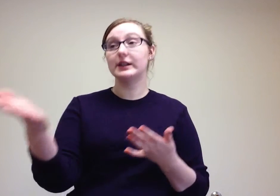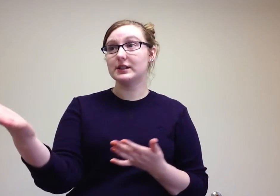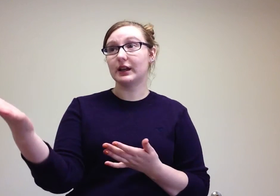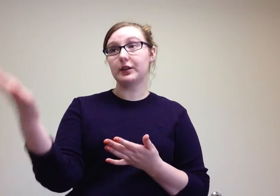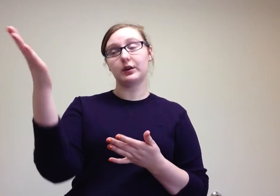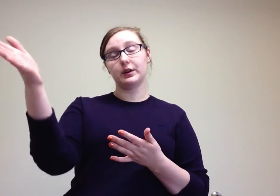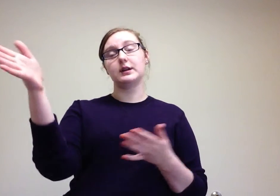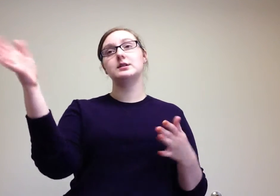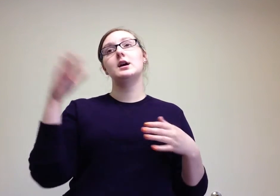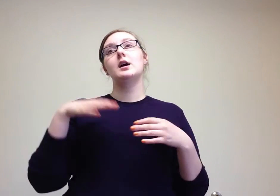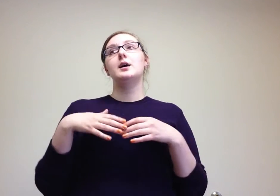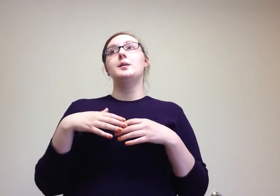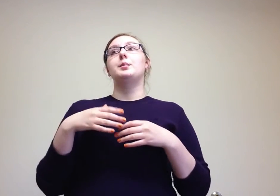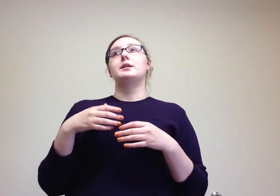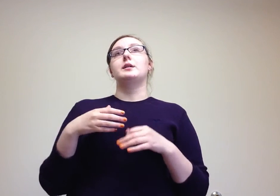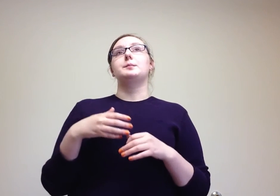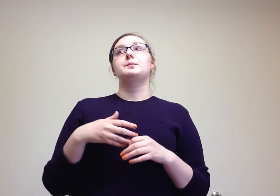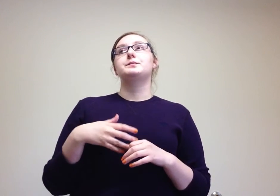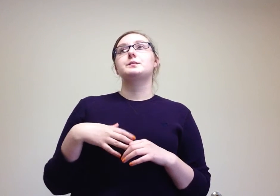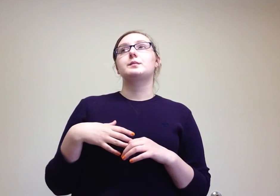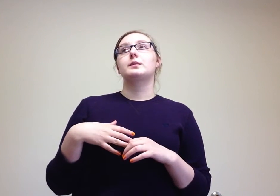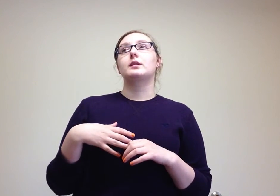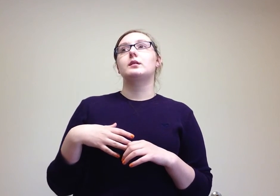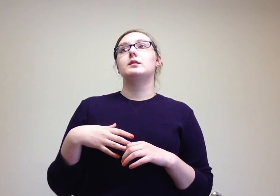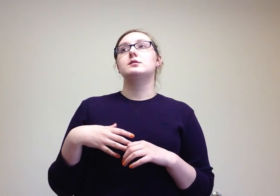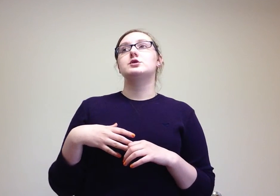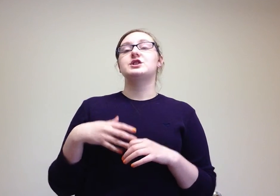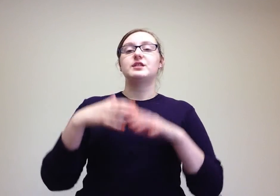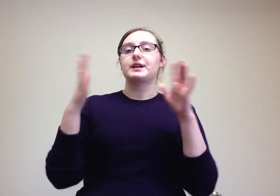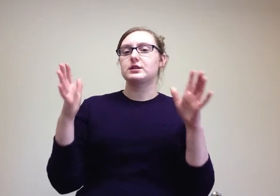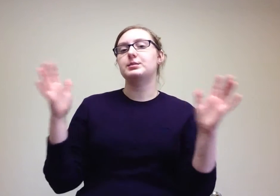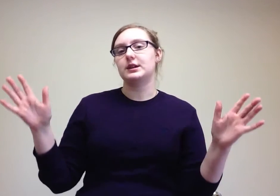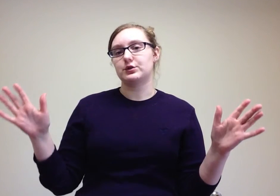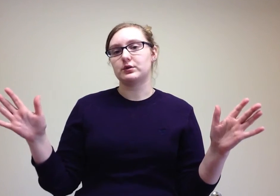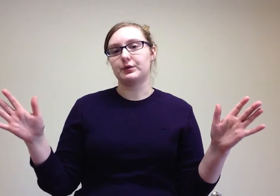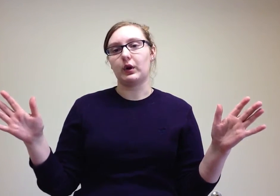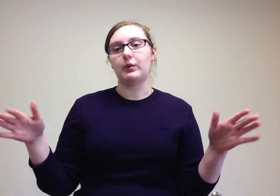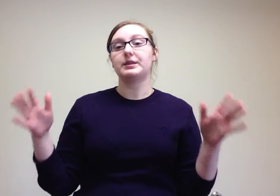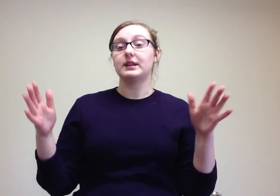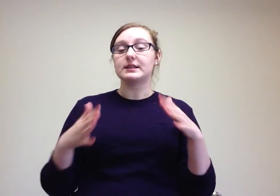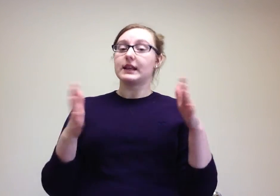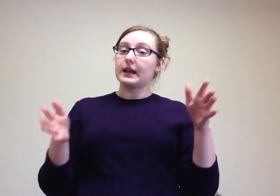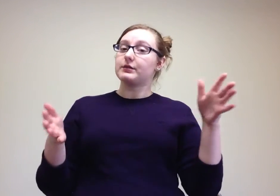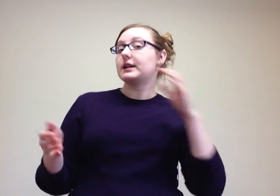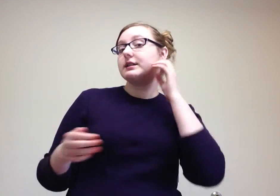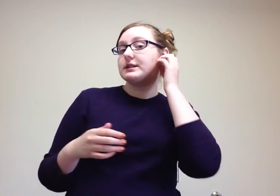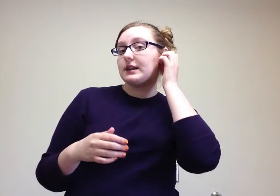lead to death, it could, yes. But just the effects could be dangerous overall, but yes, they can in fact lead to